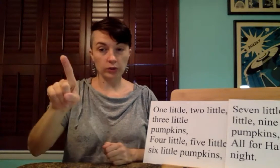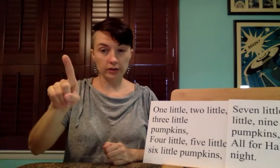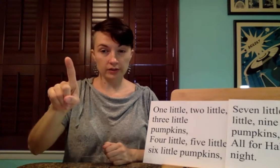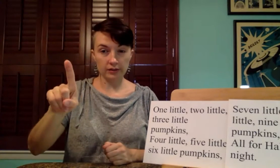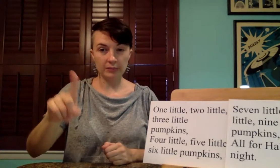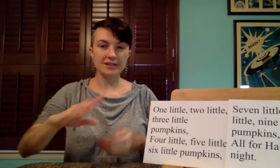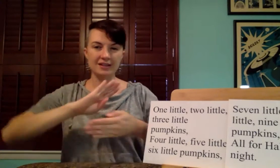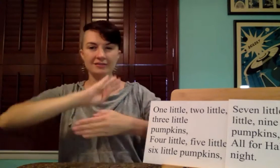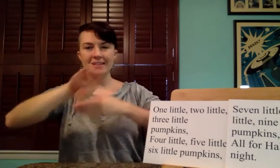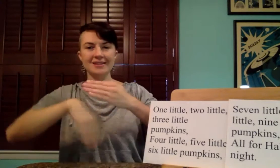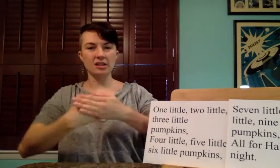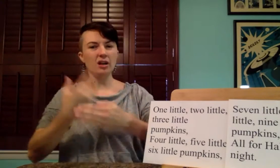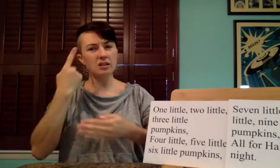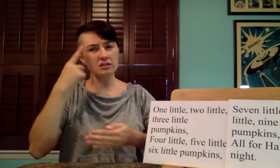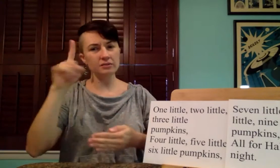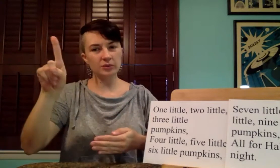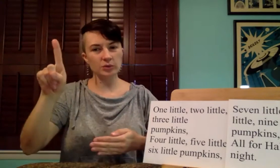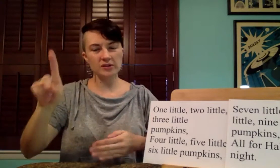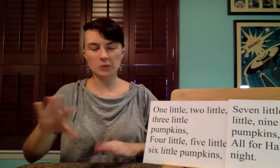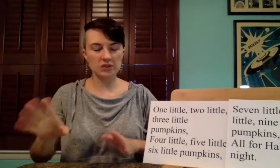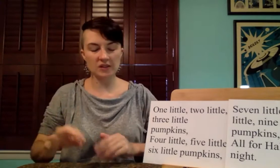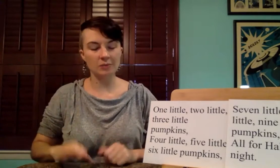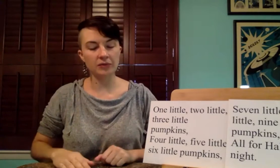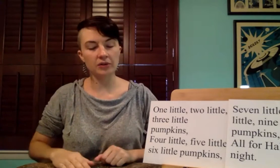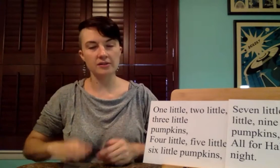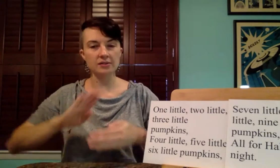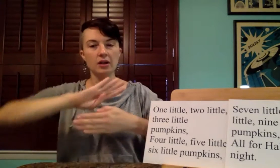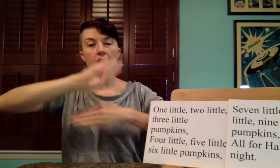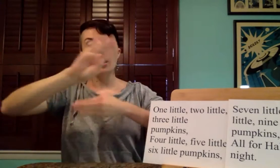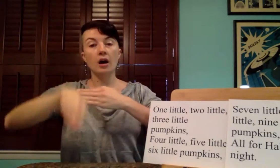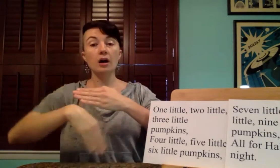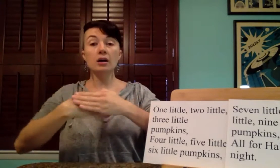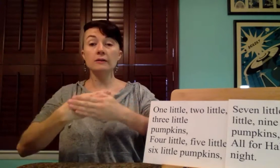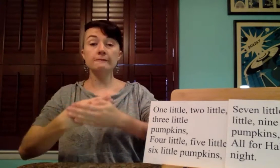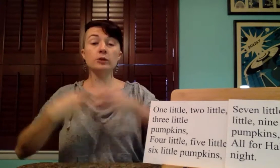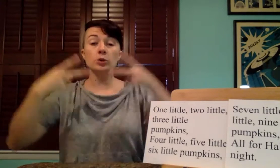4, but it's kind of fast. All for, so we'll just skip 4. So all for